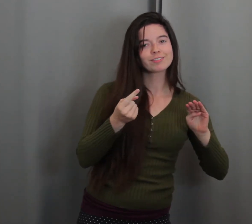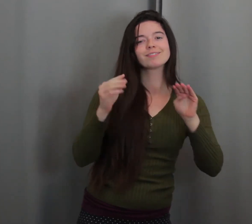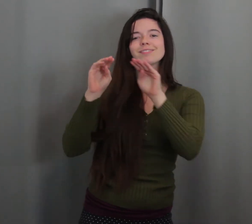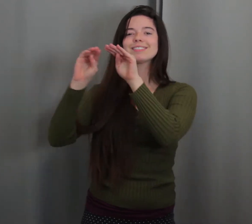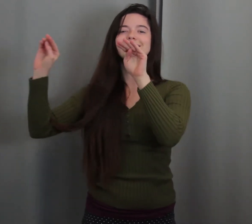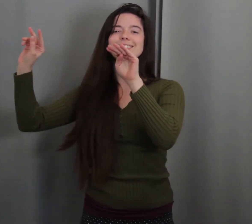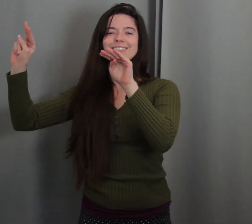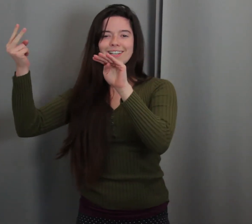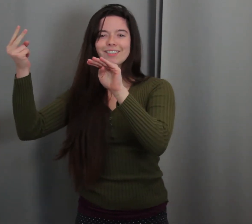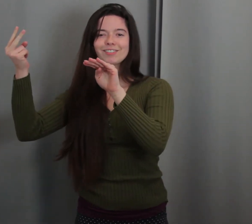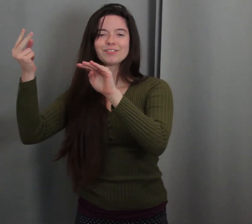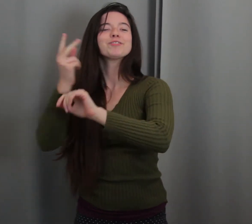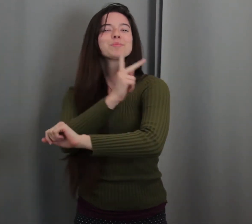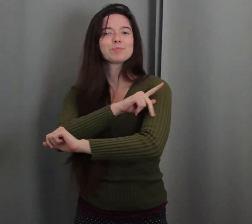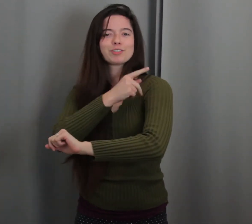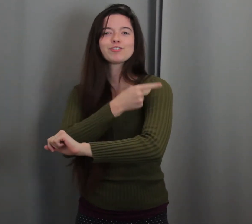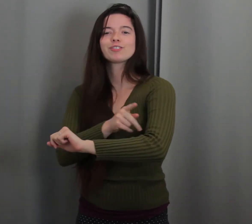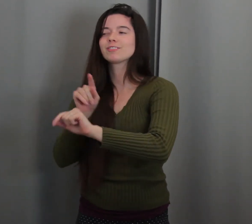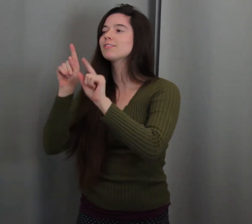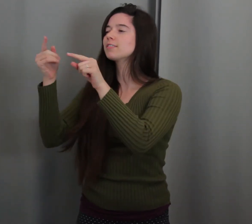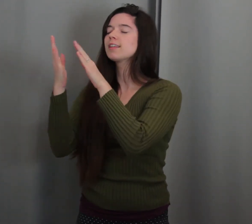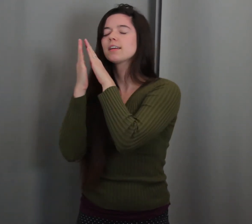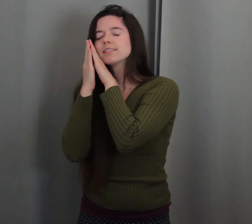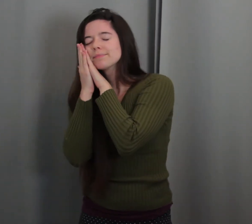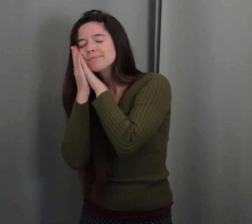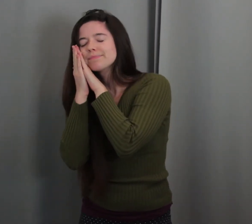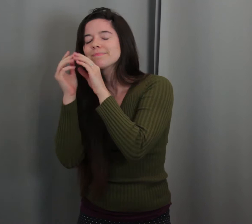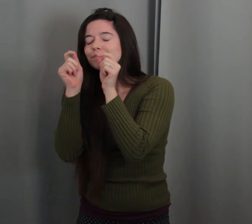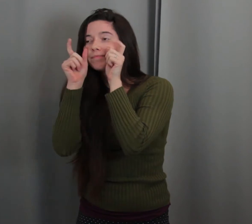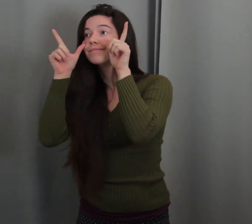it to see a truly awful-looking man.